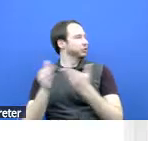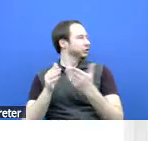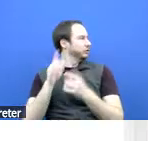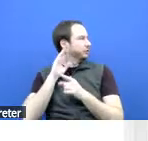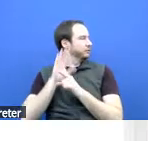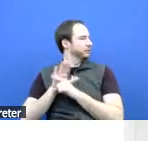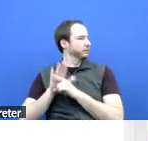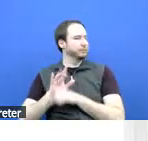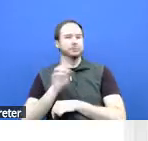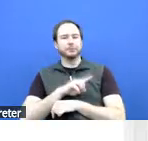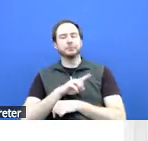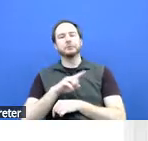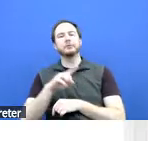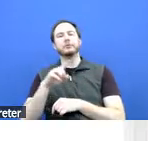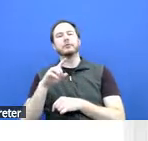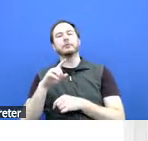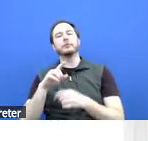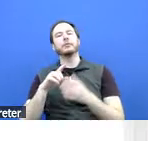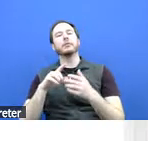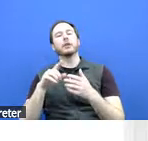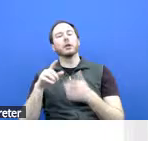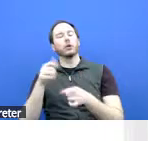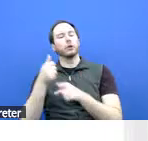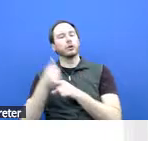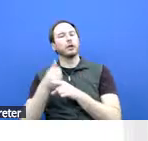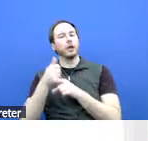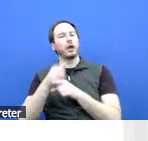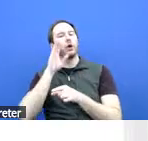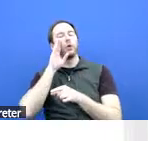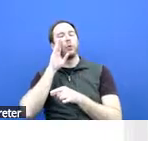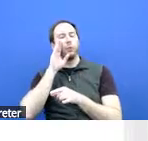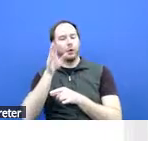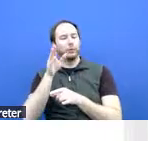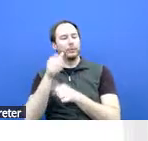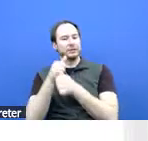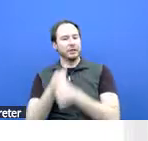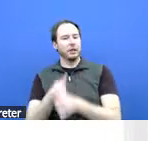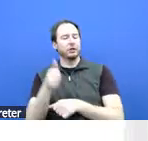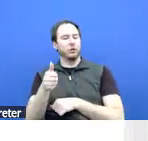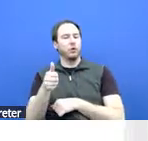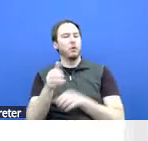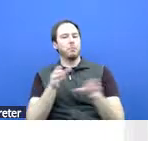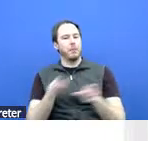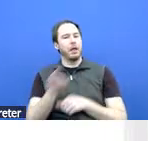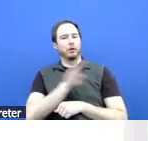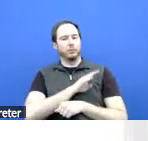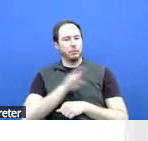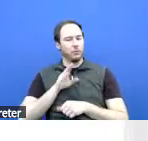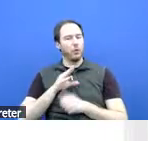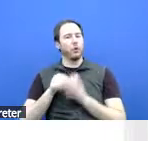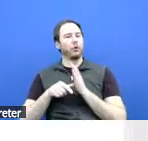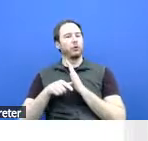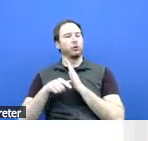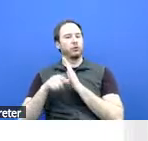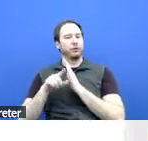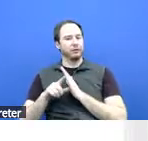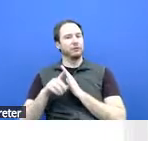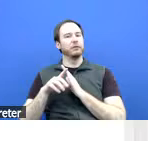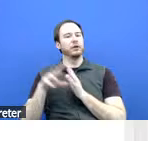this also will be subject to its own planning board subdivision and site plan review, including